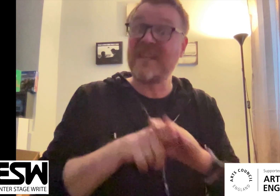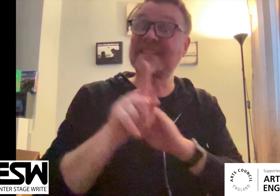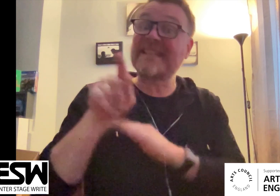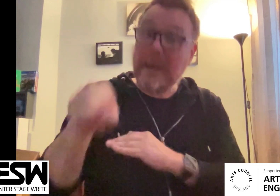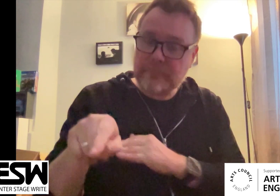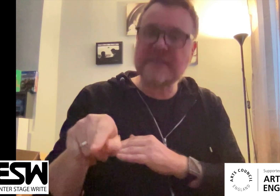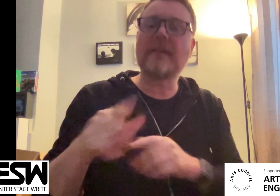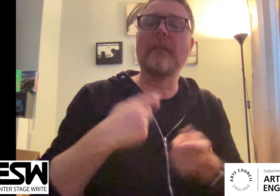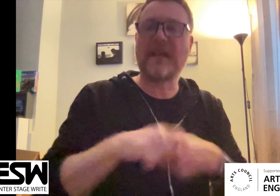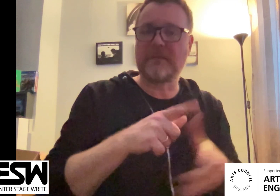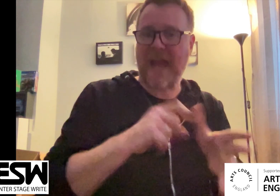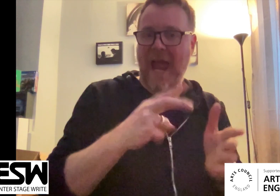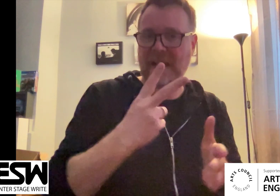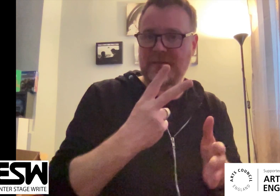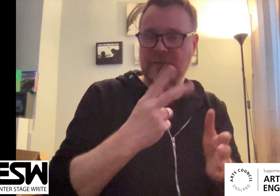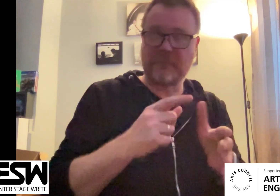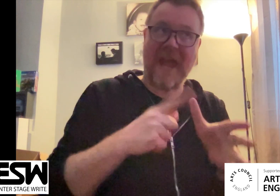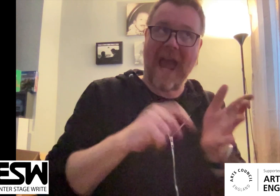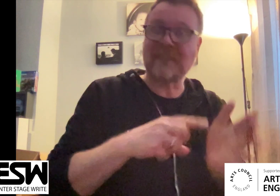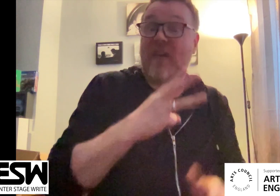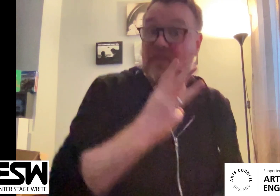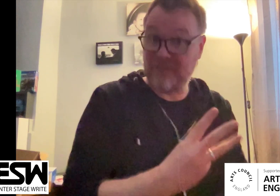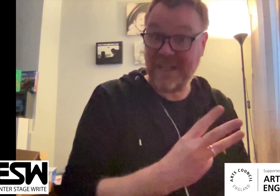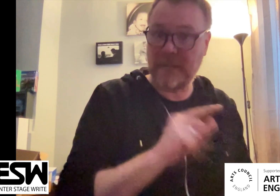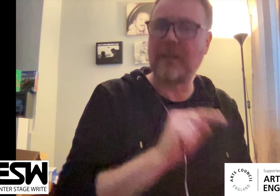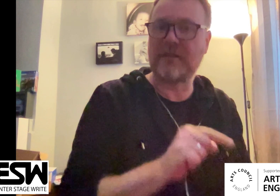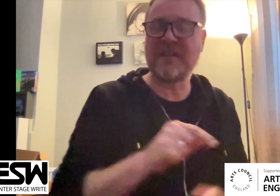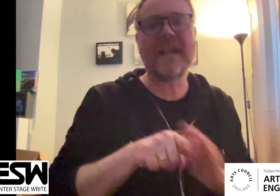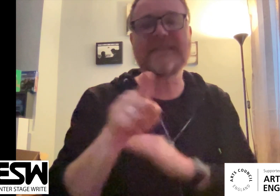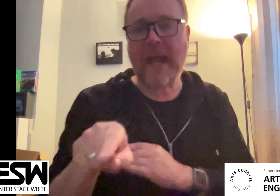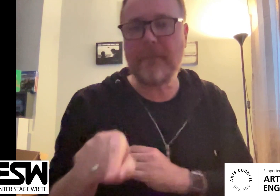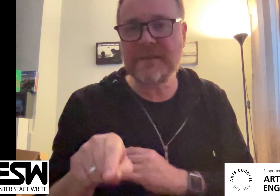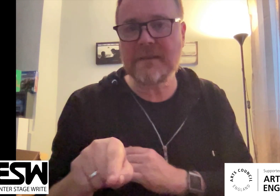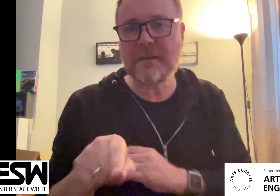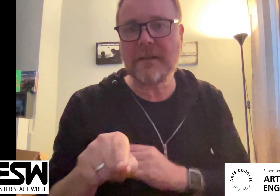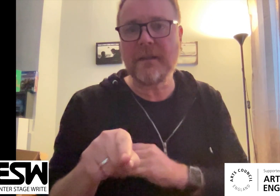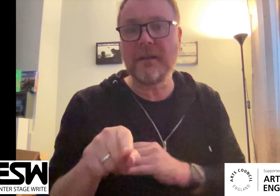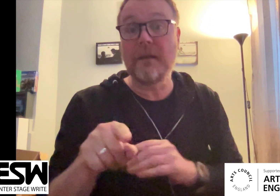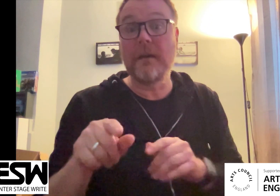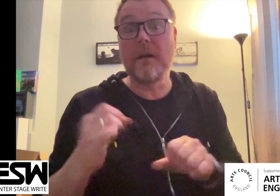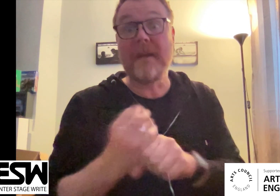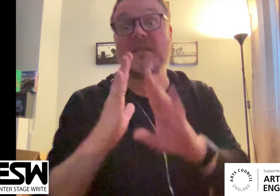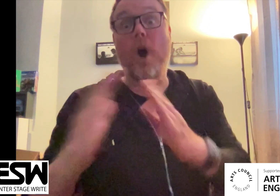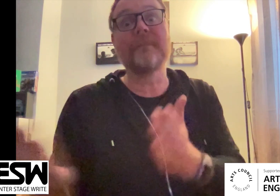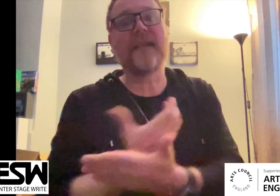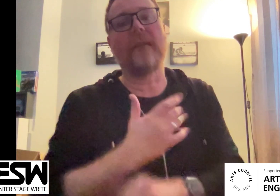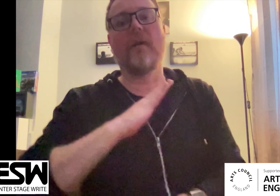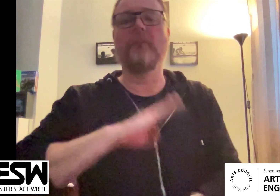And then when she escapes, it becomes Act 3. It's the resolution. She gets home. She makes it home